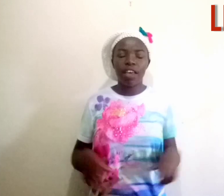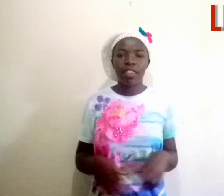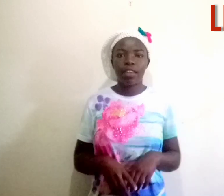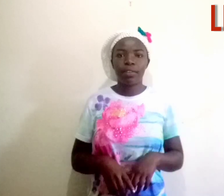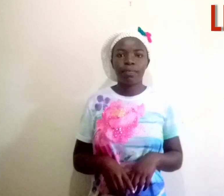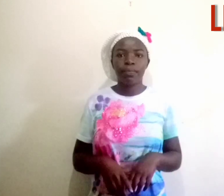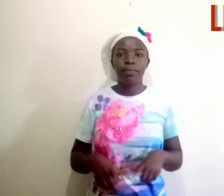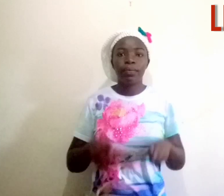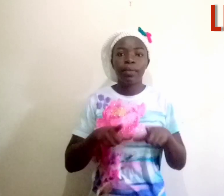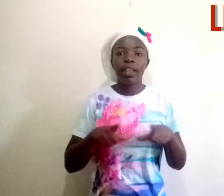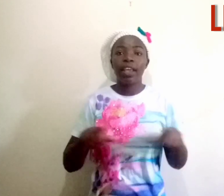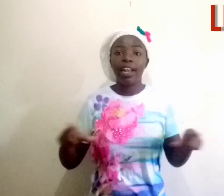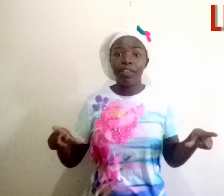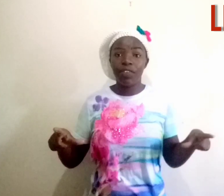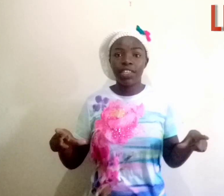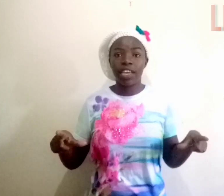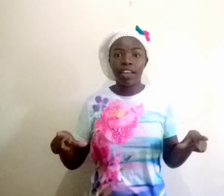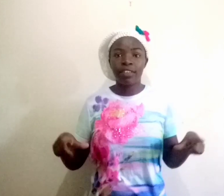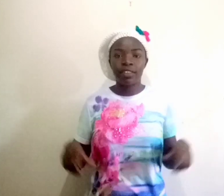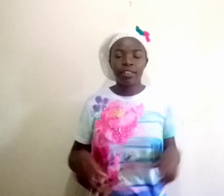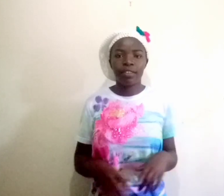other. Leviticus.